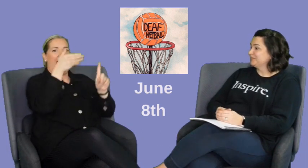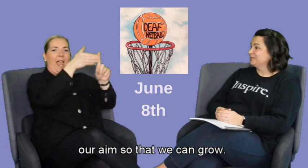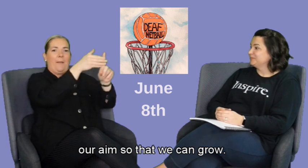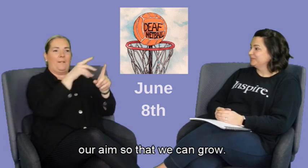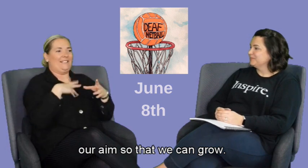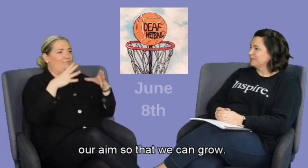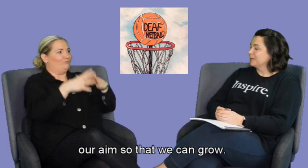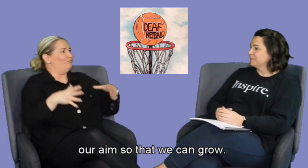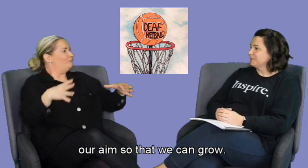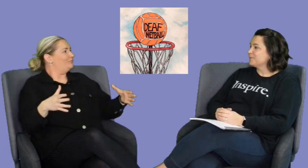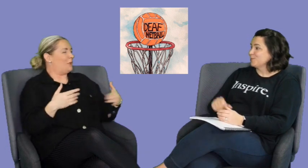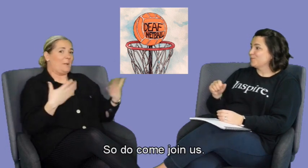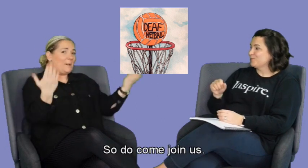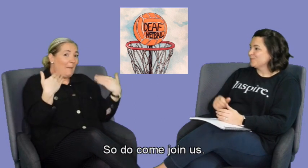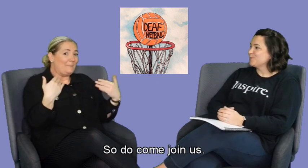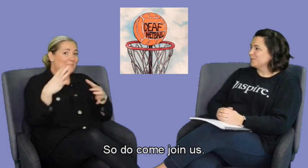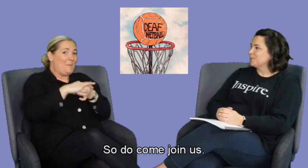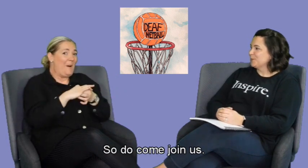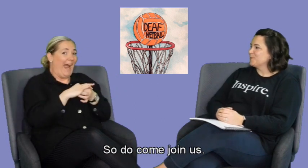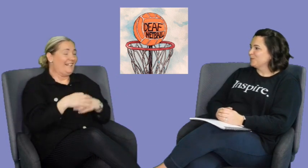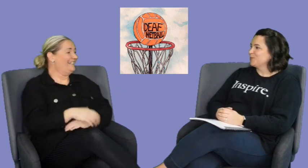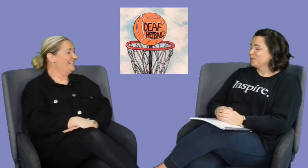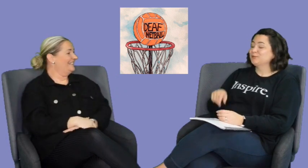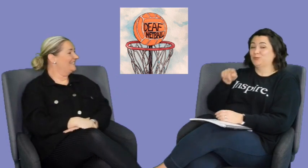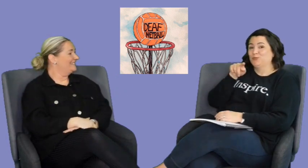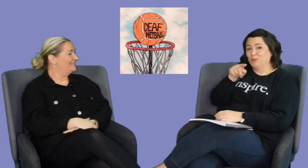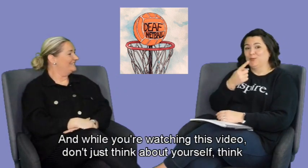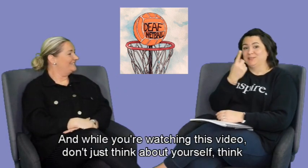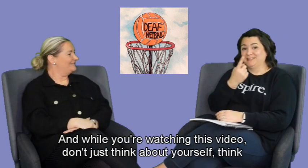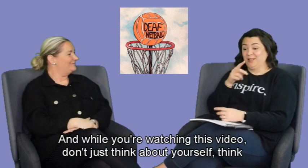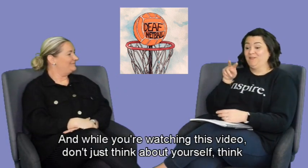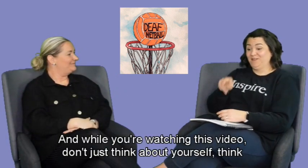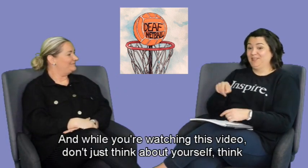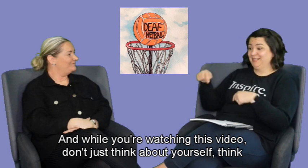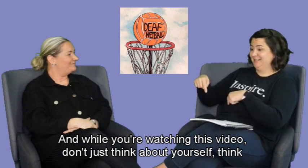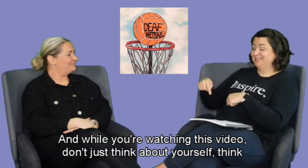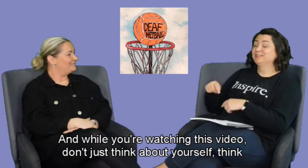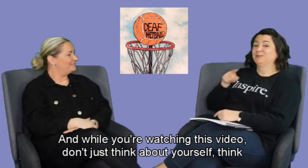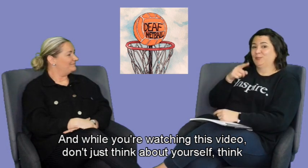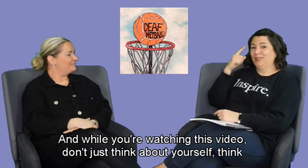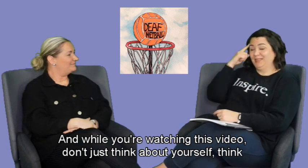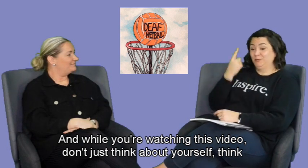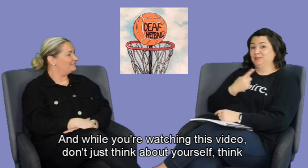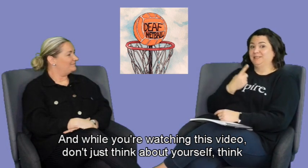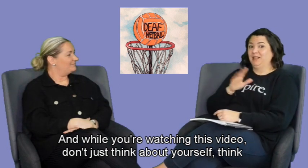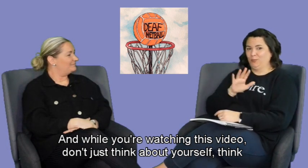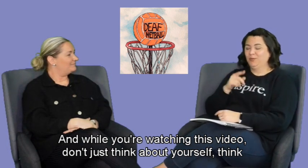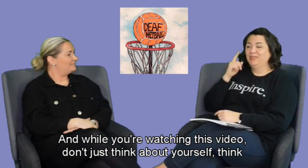so that we can grow. So do come, join us. And while you're watching this video, don't just think about yourself. Think